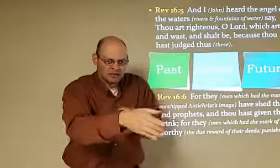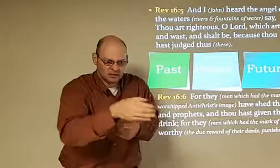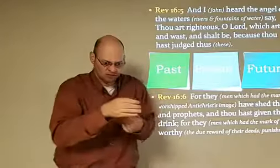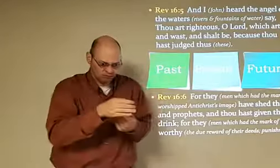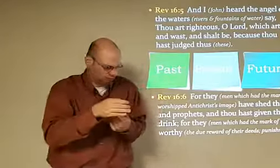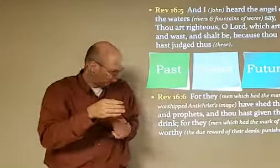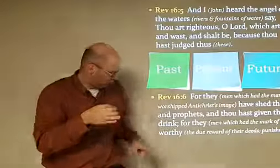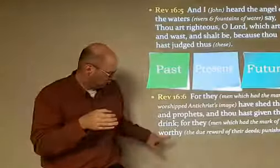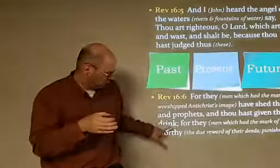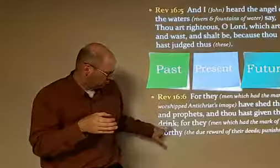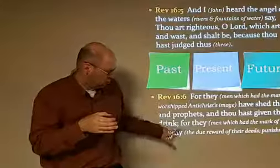Meaning,